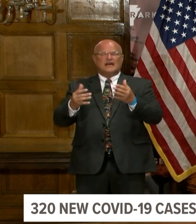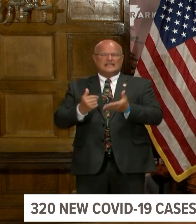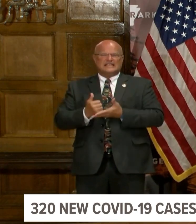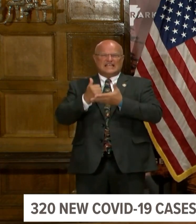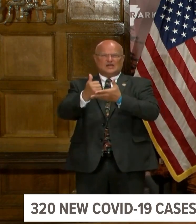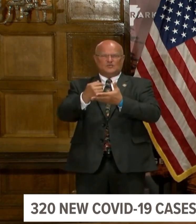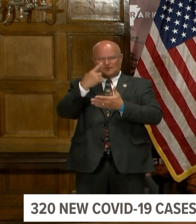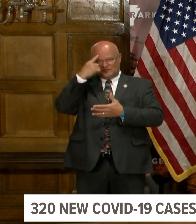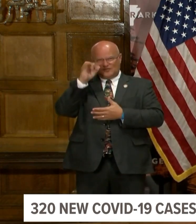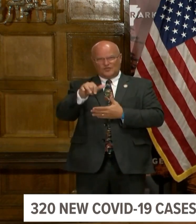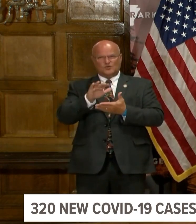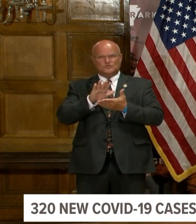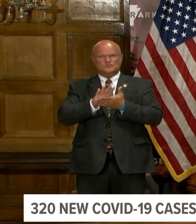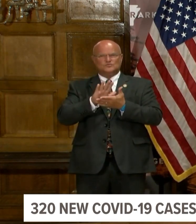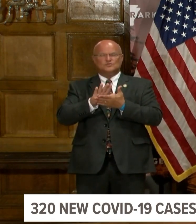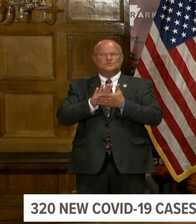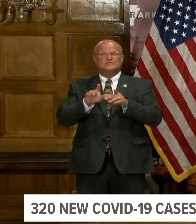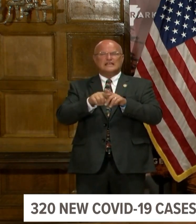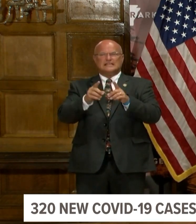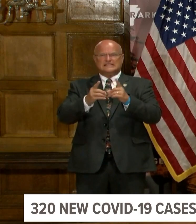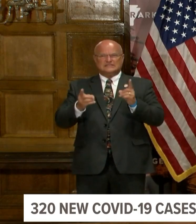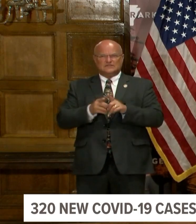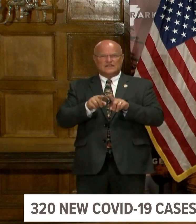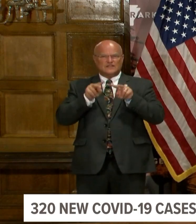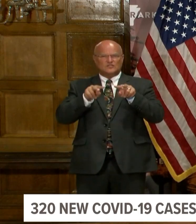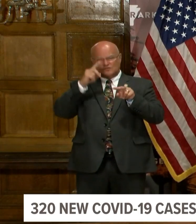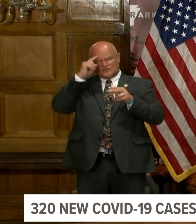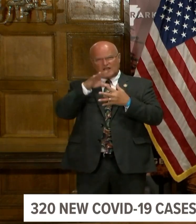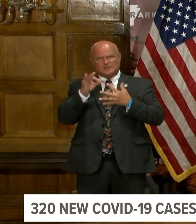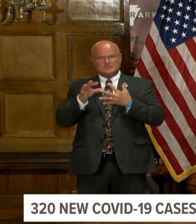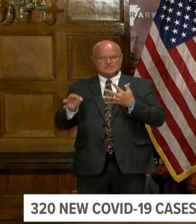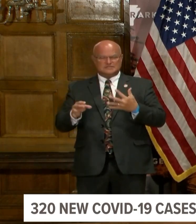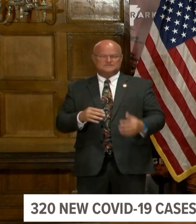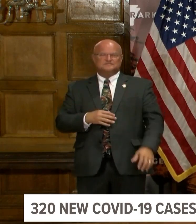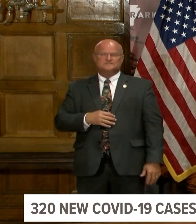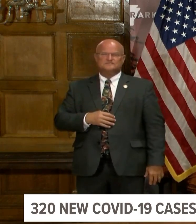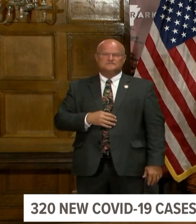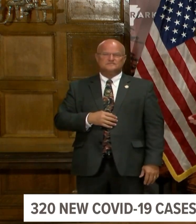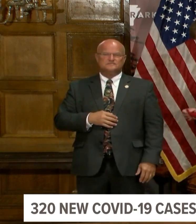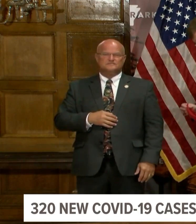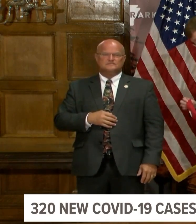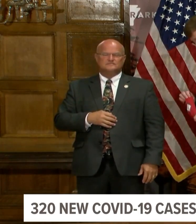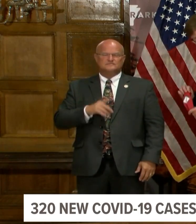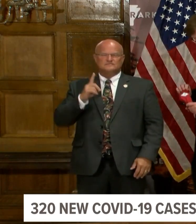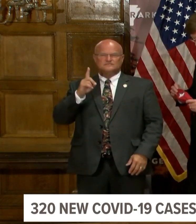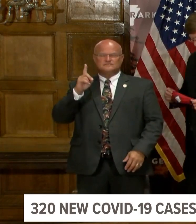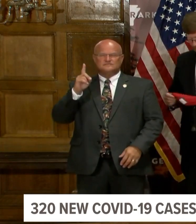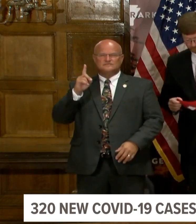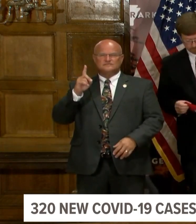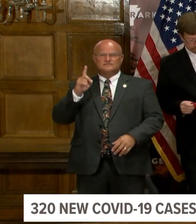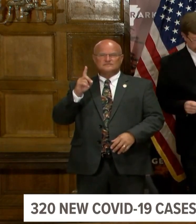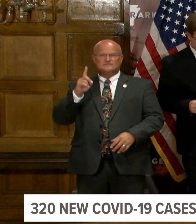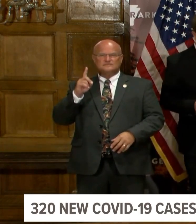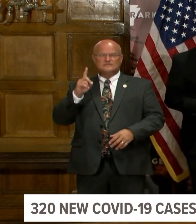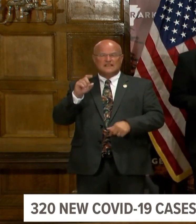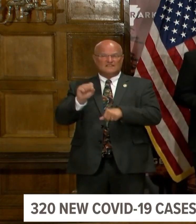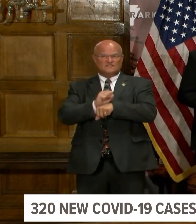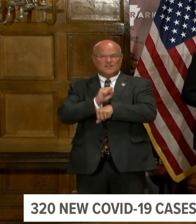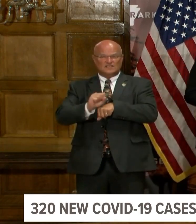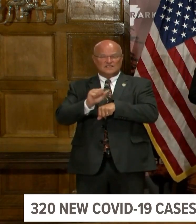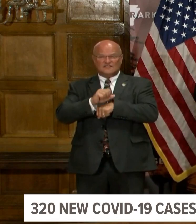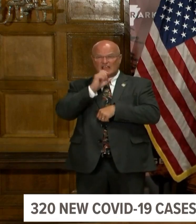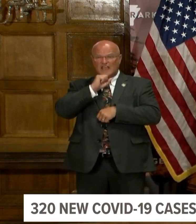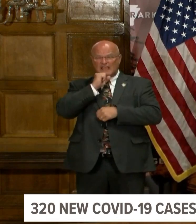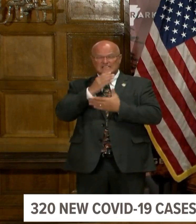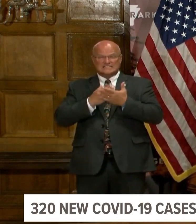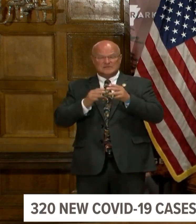to those districts as they look for their options. It's just a follow-up, Secretary. Is that just a function of the age of